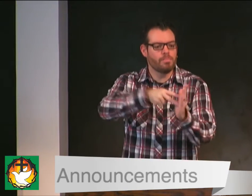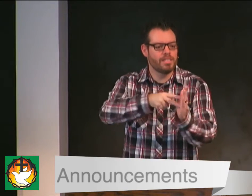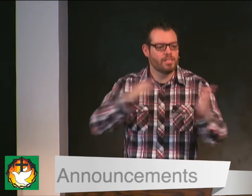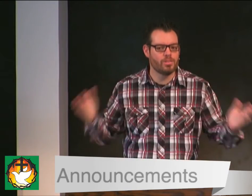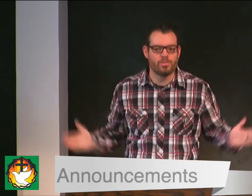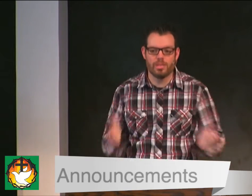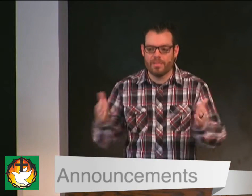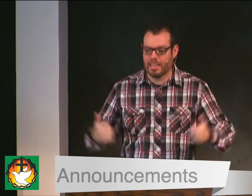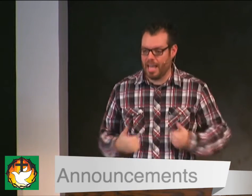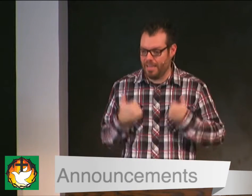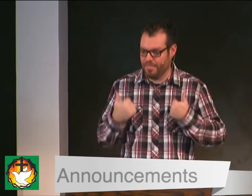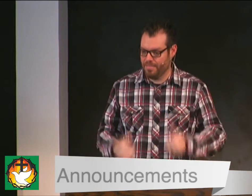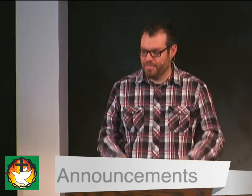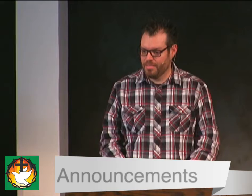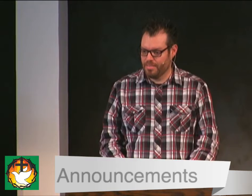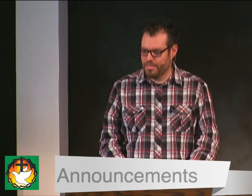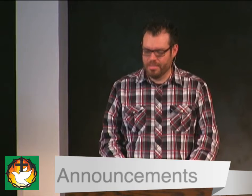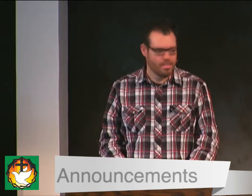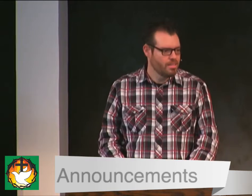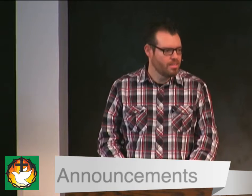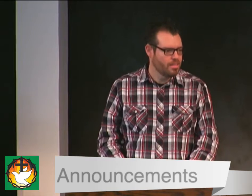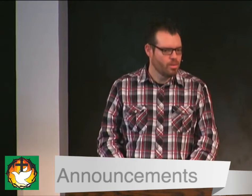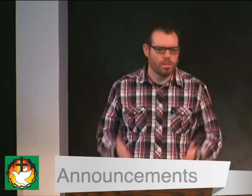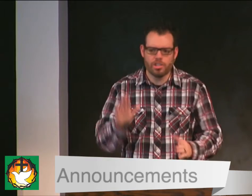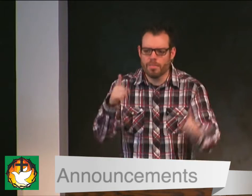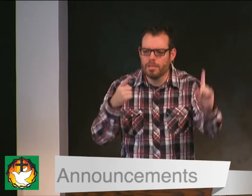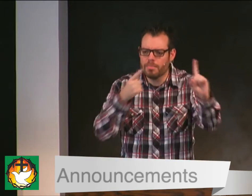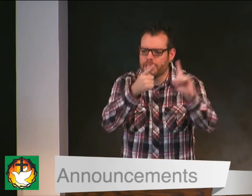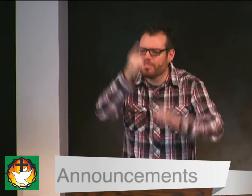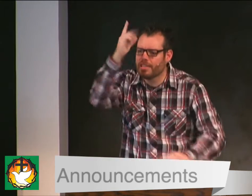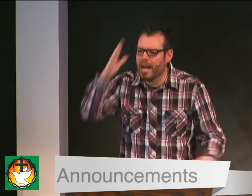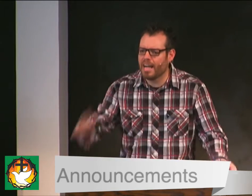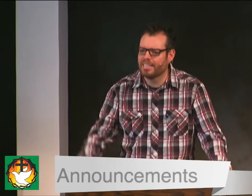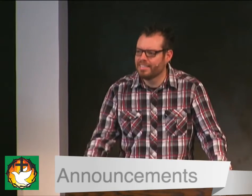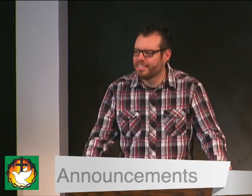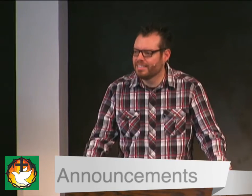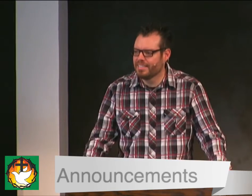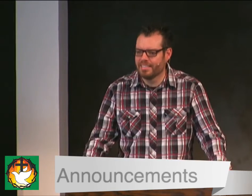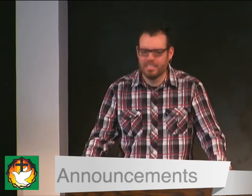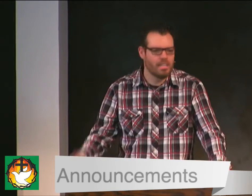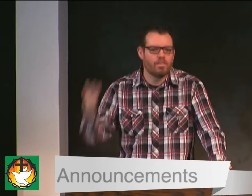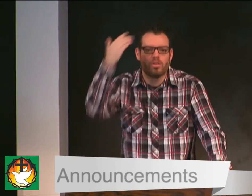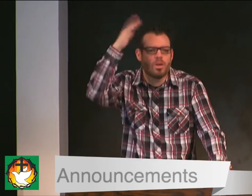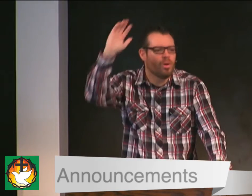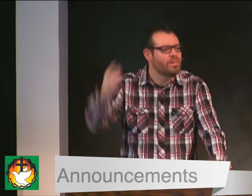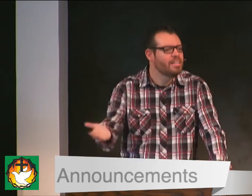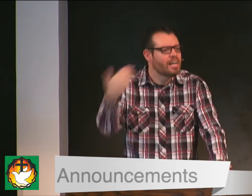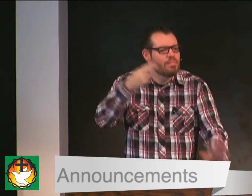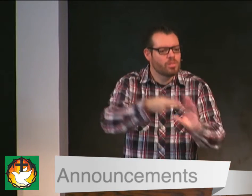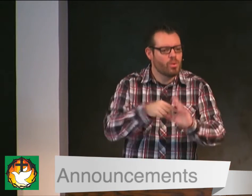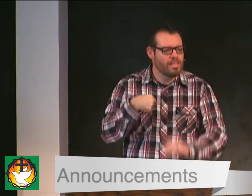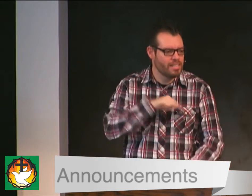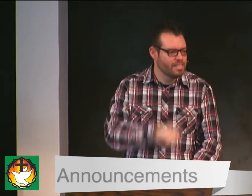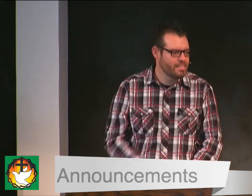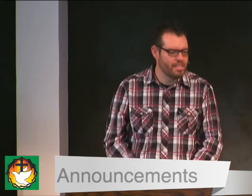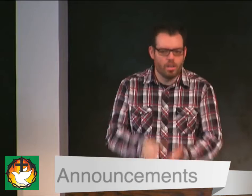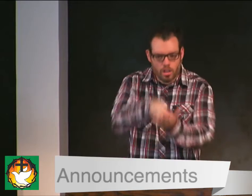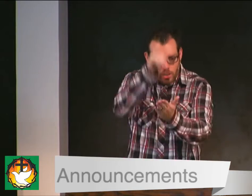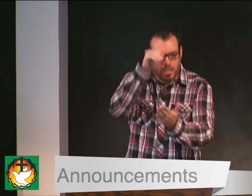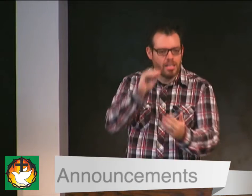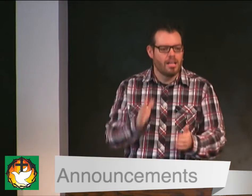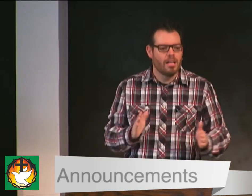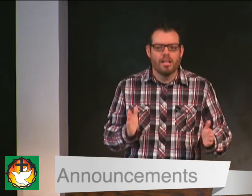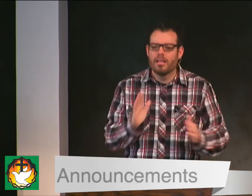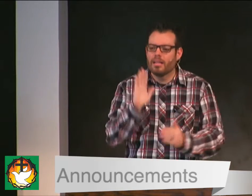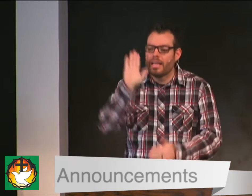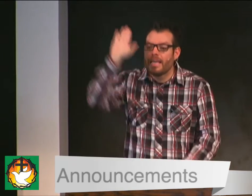about purpose-driven life. What's your purpose for God? If you don't know, come join us. You can